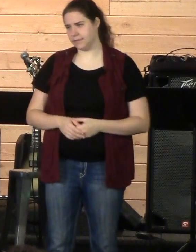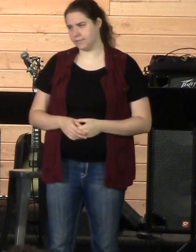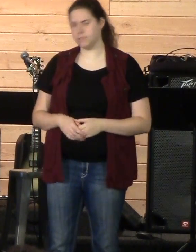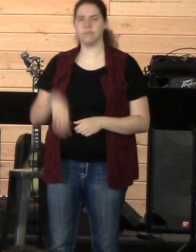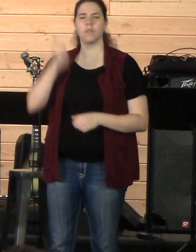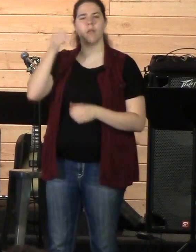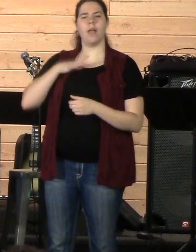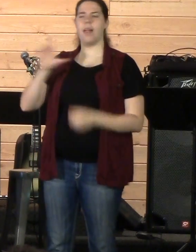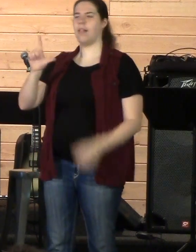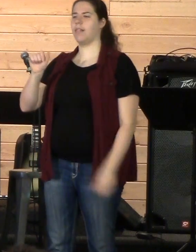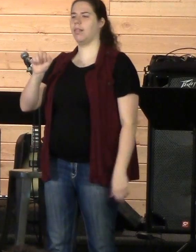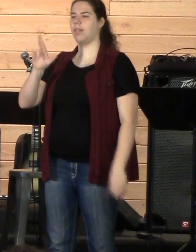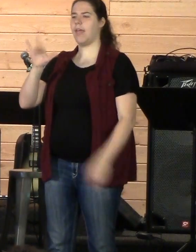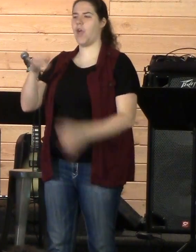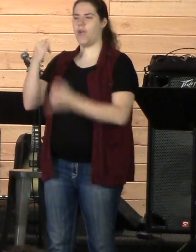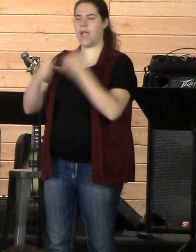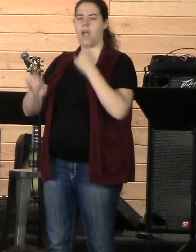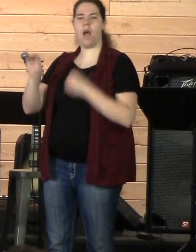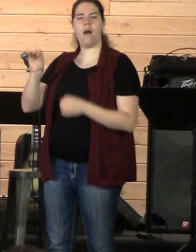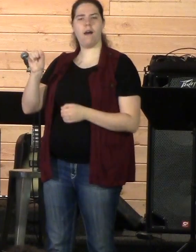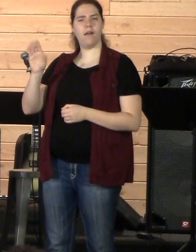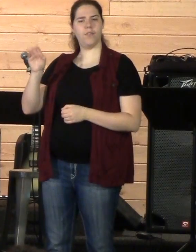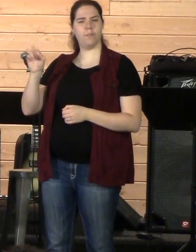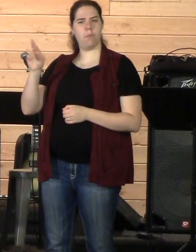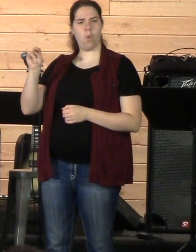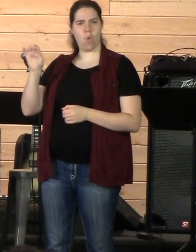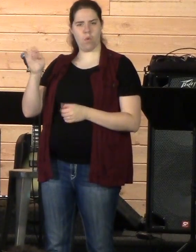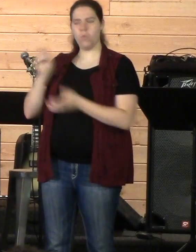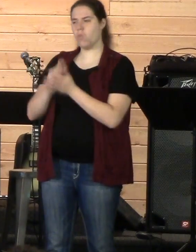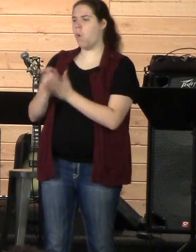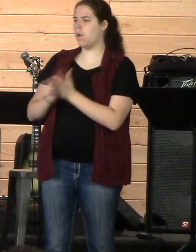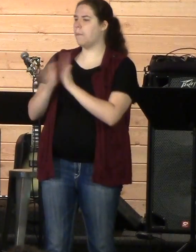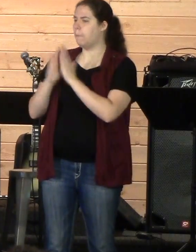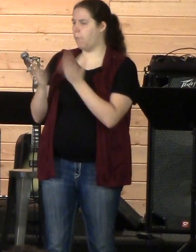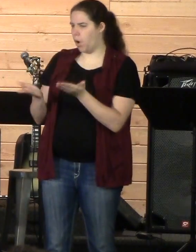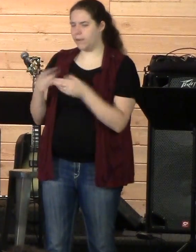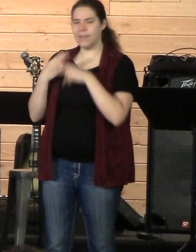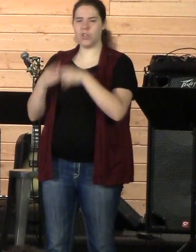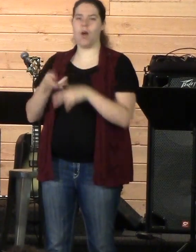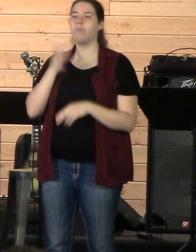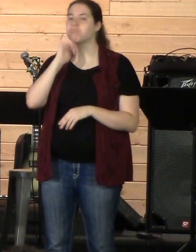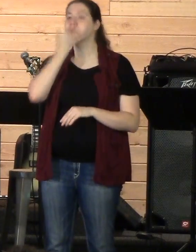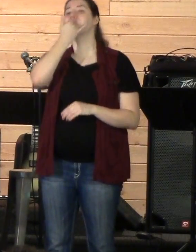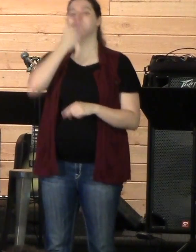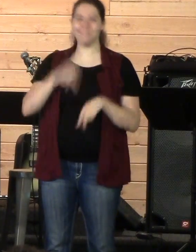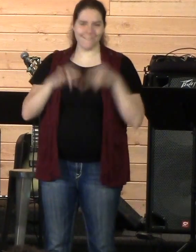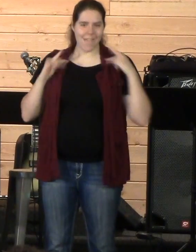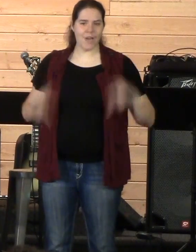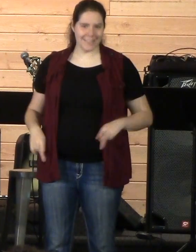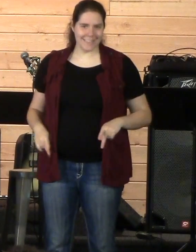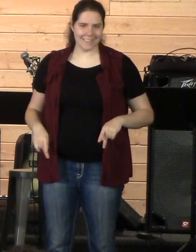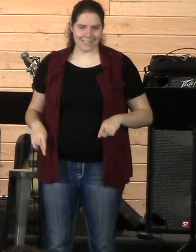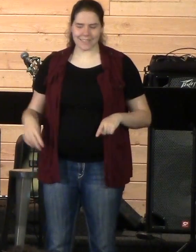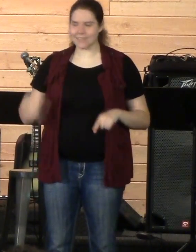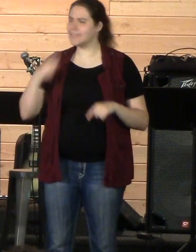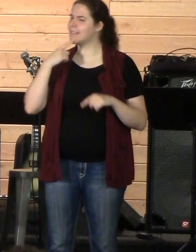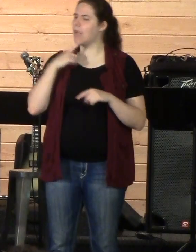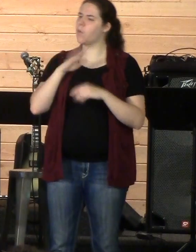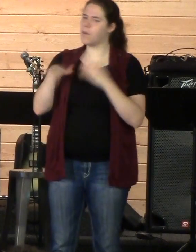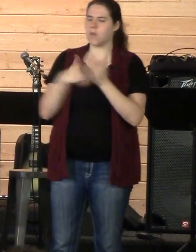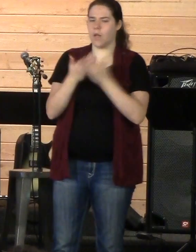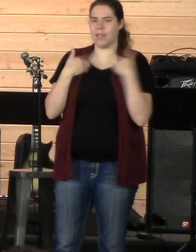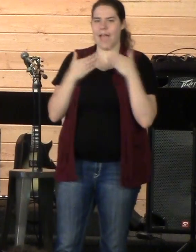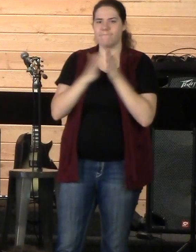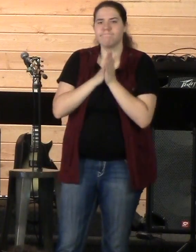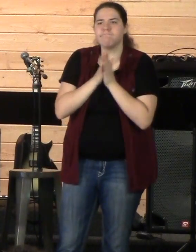Accidental Pharisee, and where he makes the case that all of us have this passion inside us, but when our passion doesn't line up